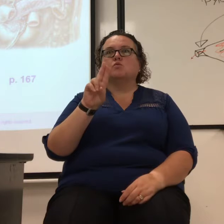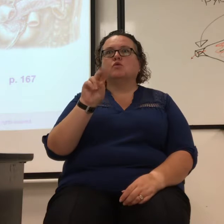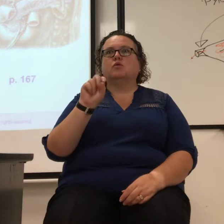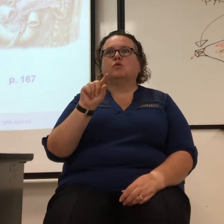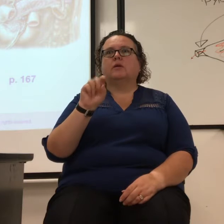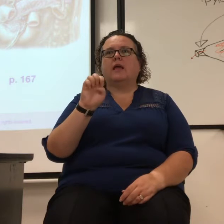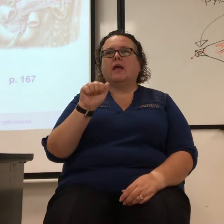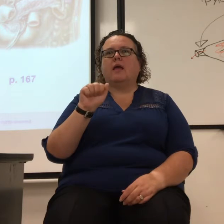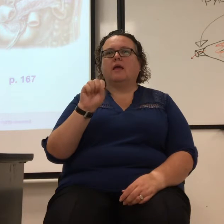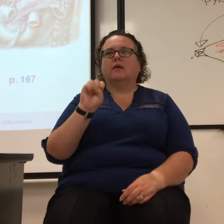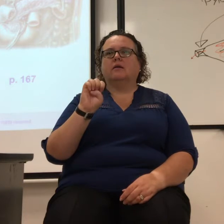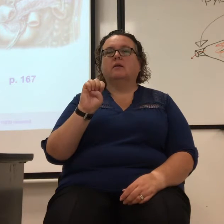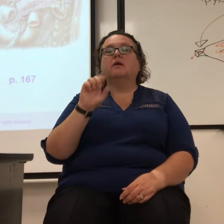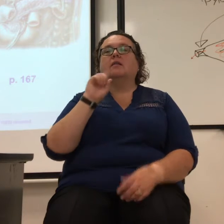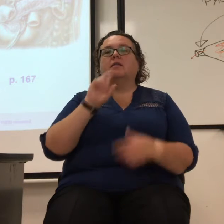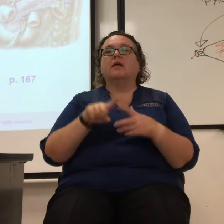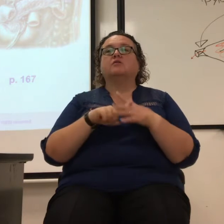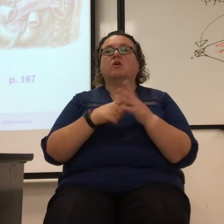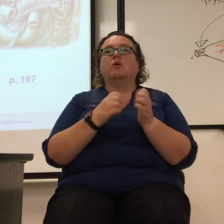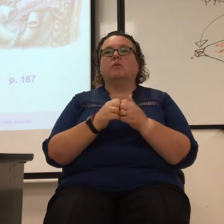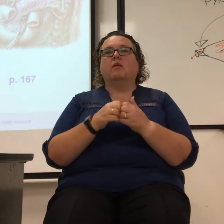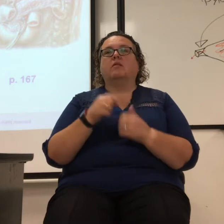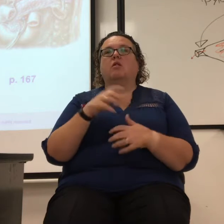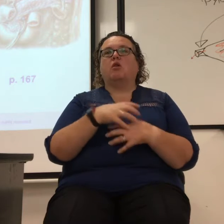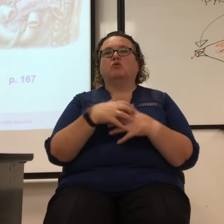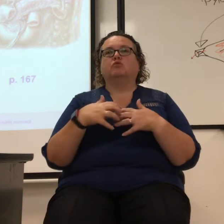Those are the longitudinal folds of the stomach.